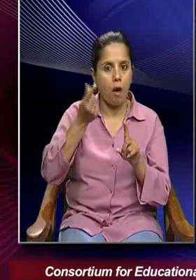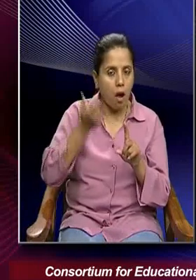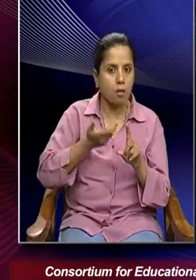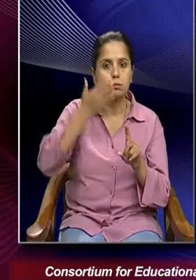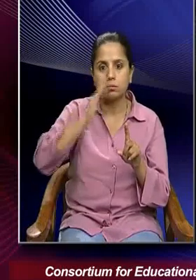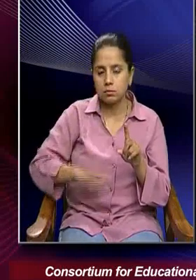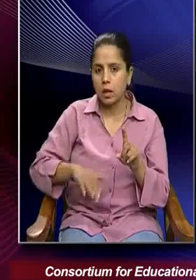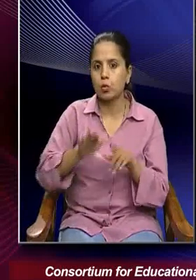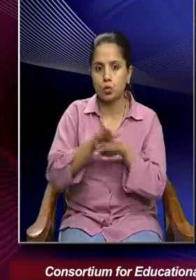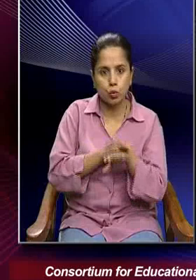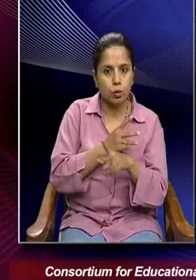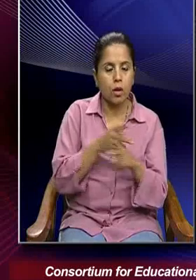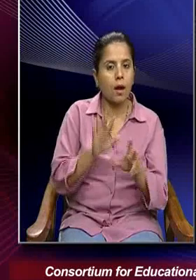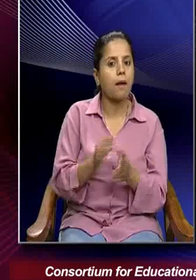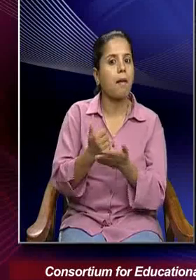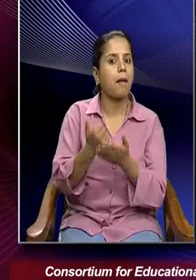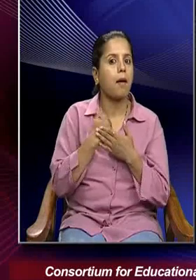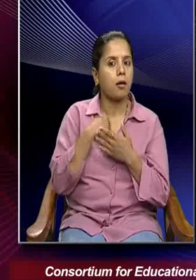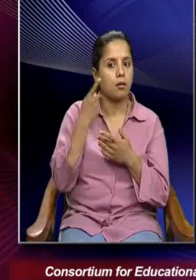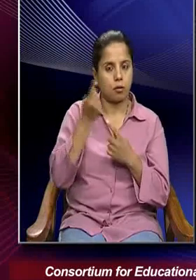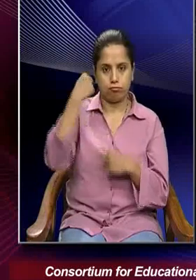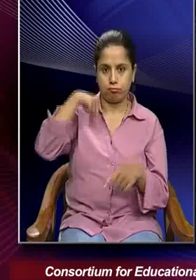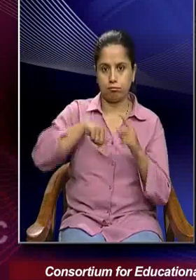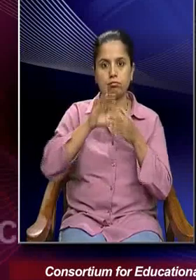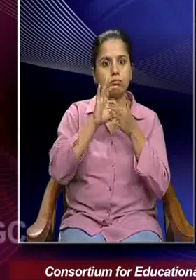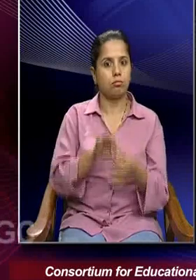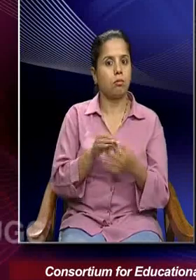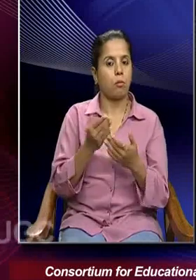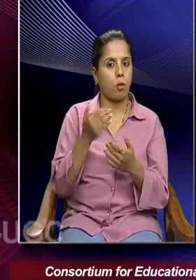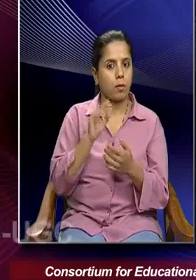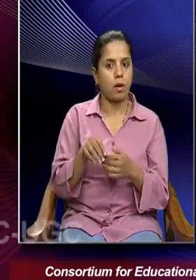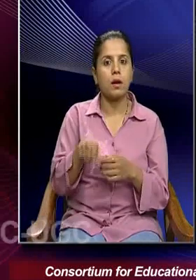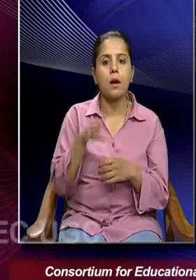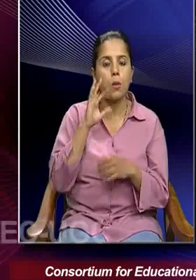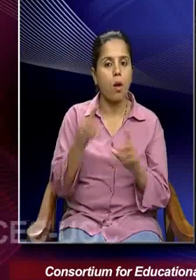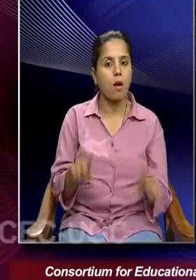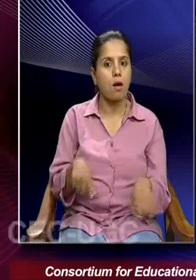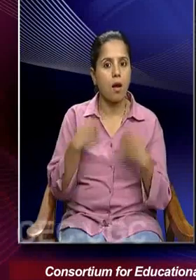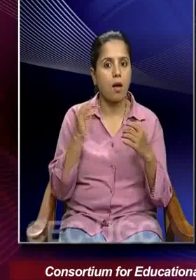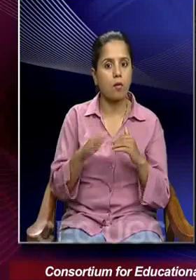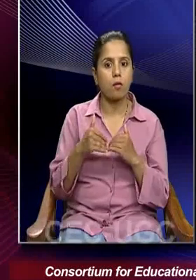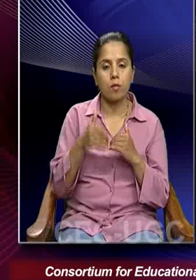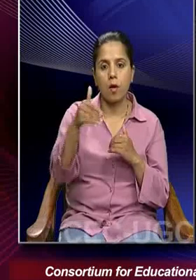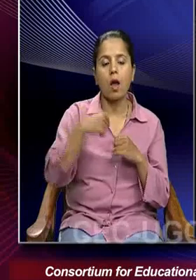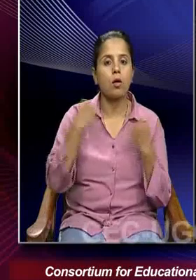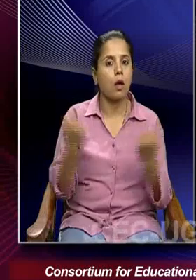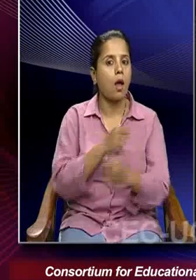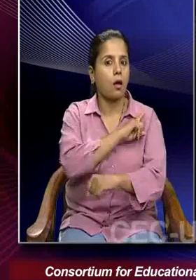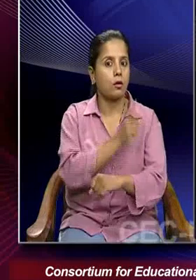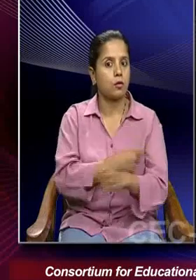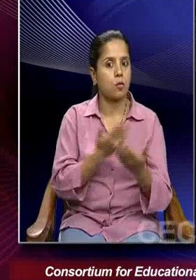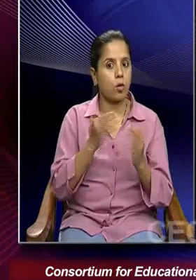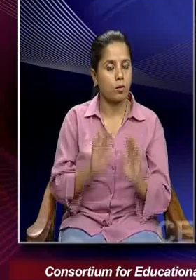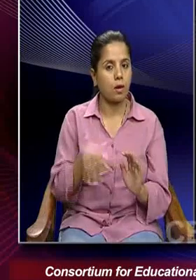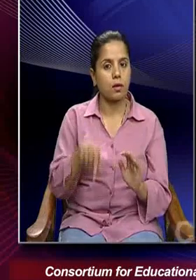helps us to channel and expand the vital life force energy, which is the